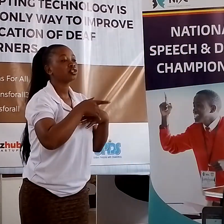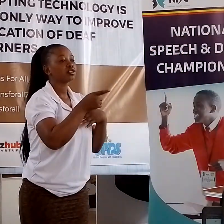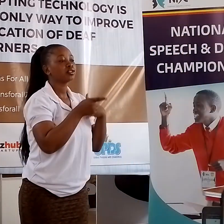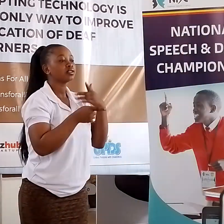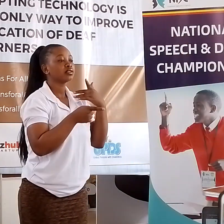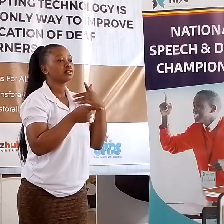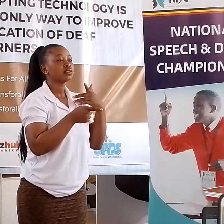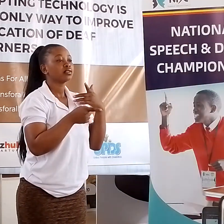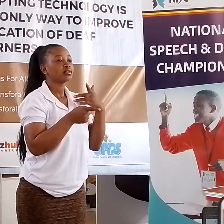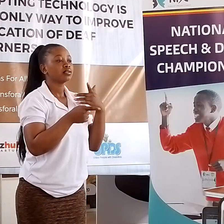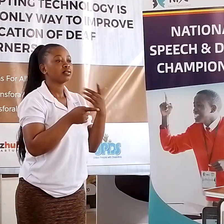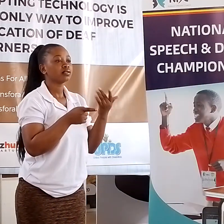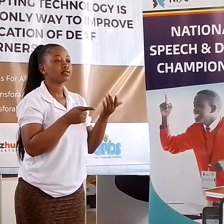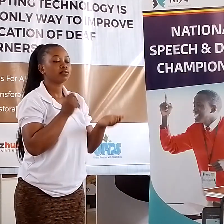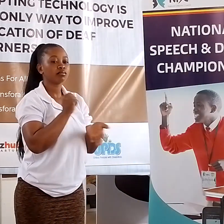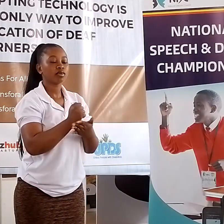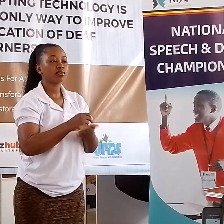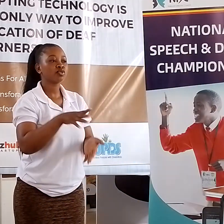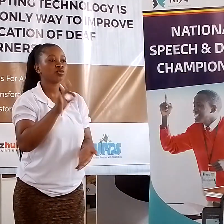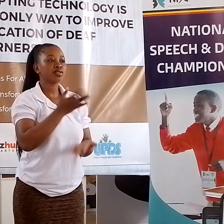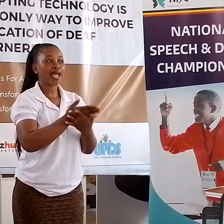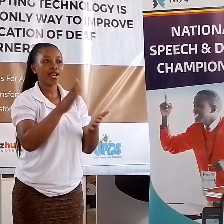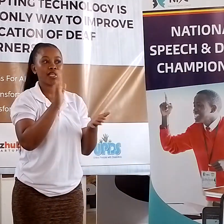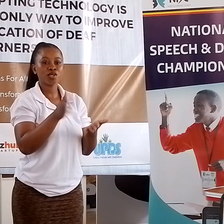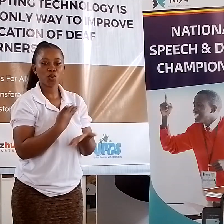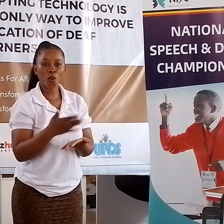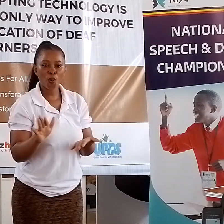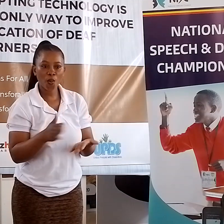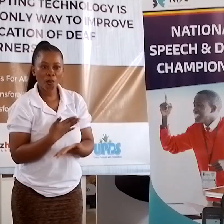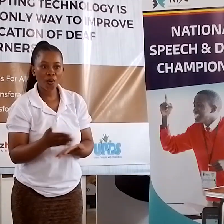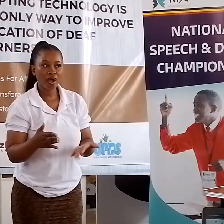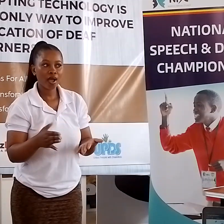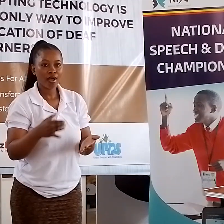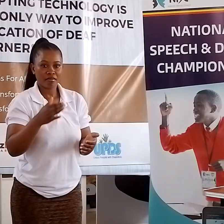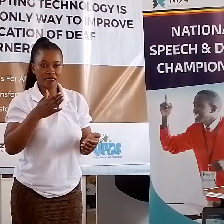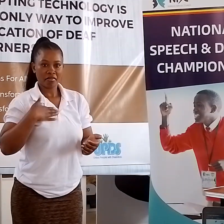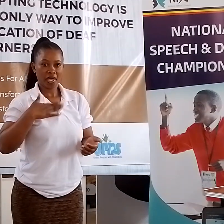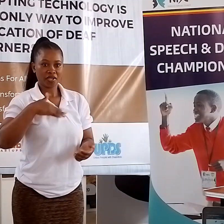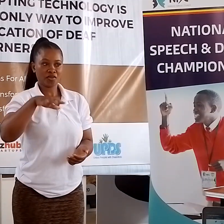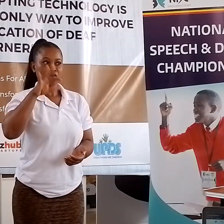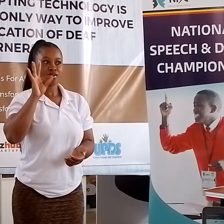I'm going to choose for you any soul of my choice.